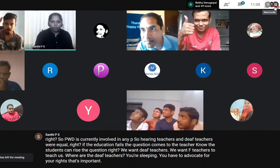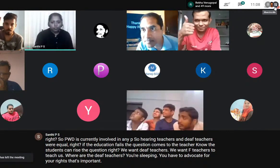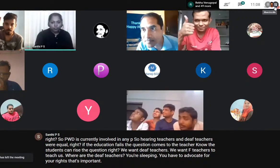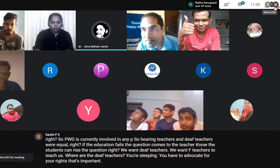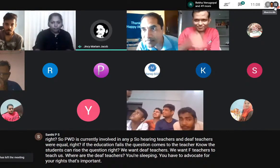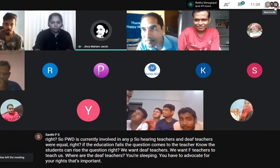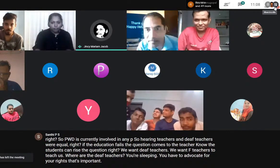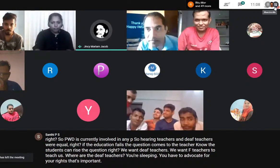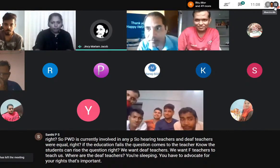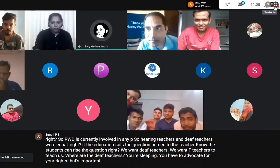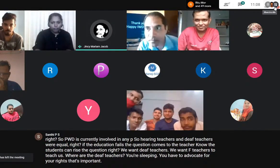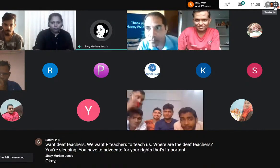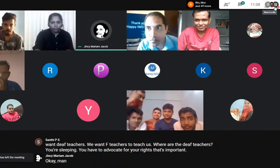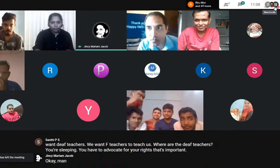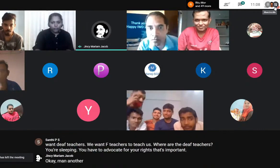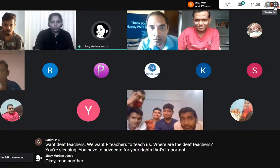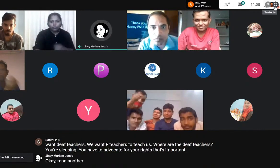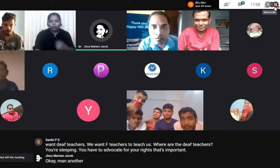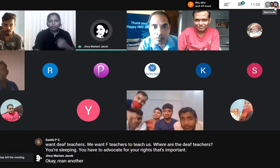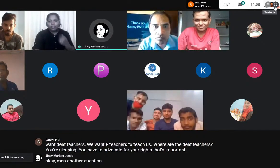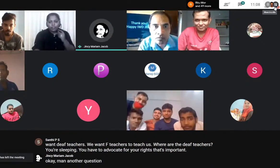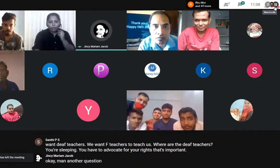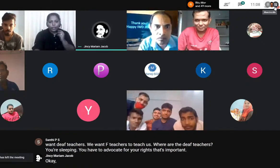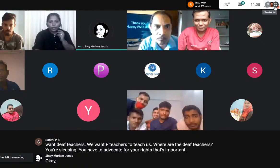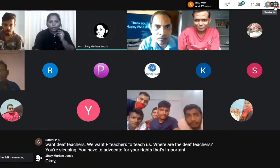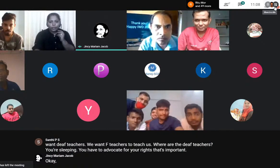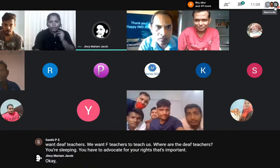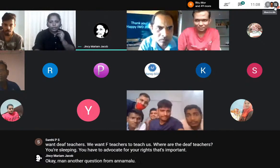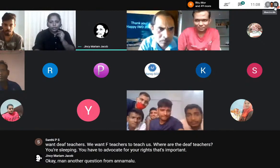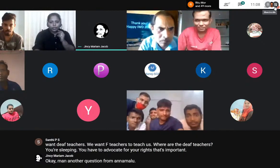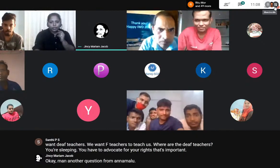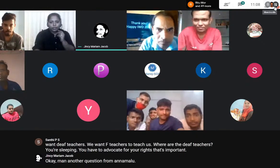Okay, ma'am. Another question from Anu Malik. Wait.